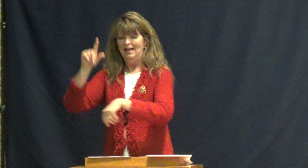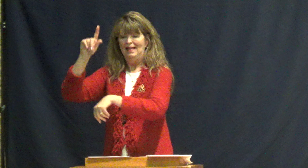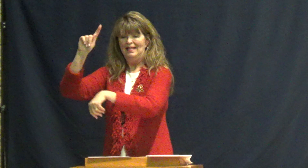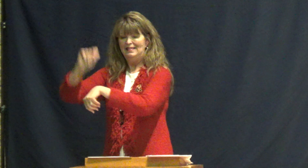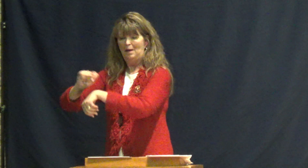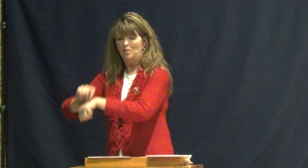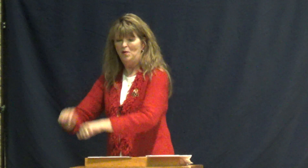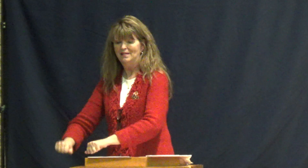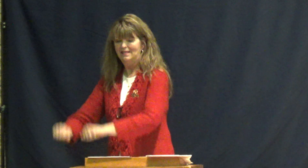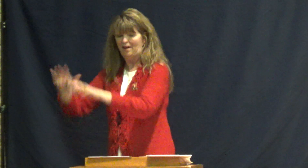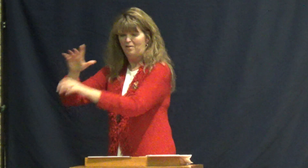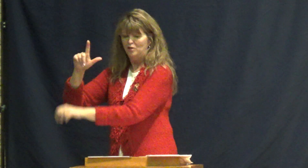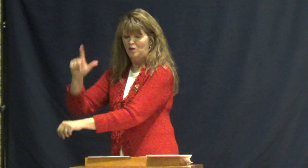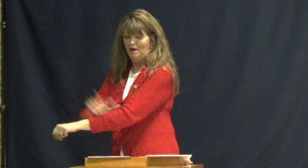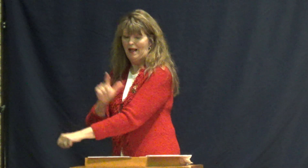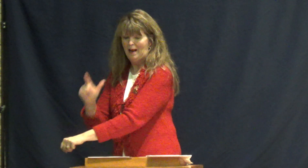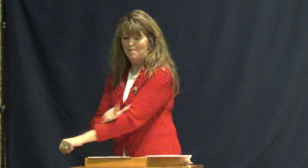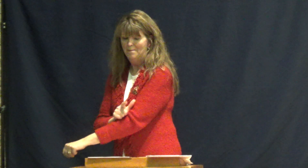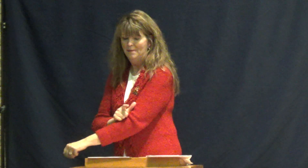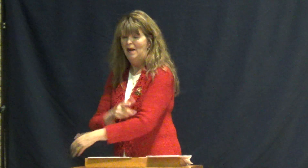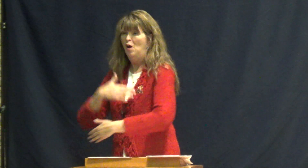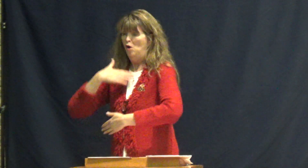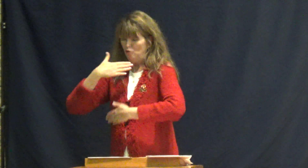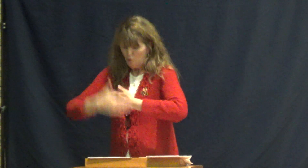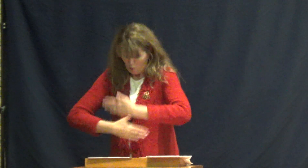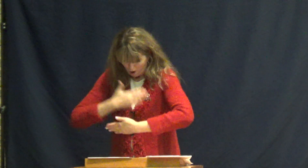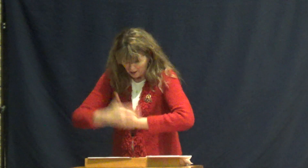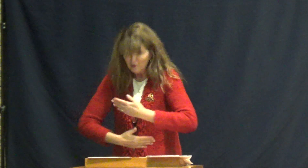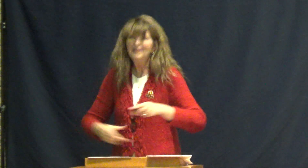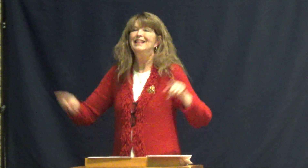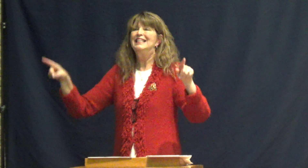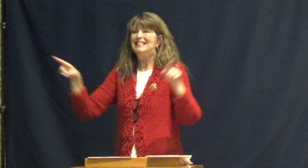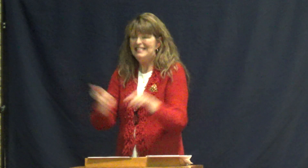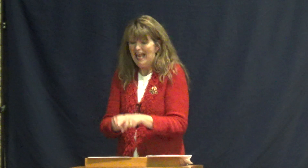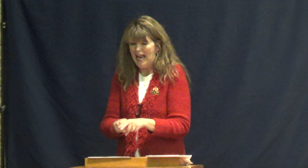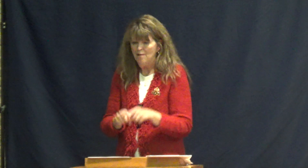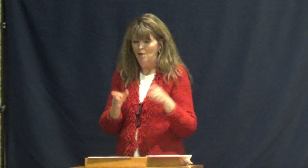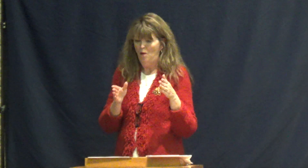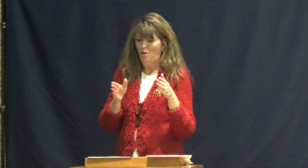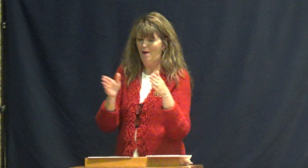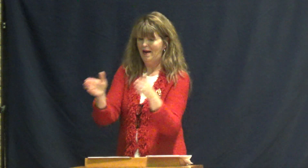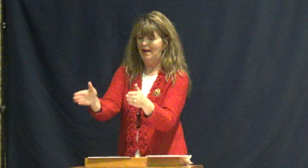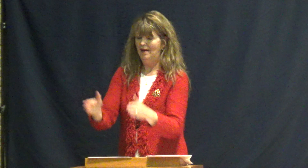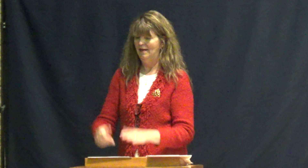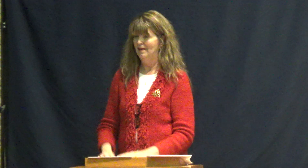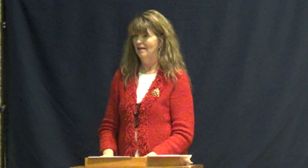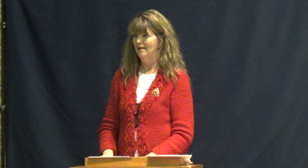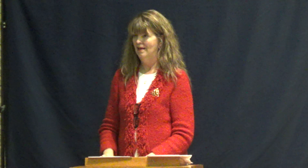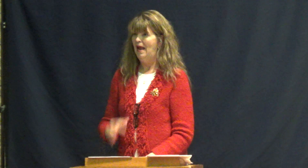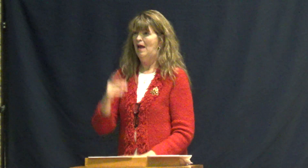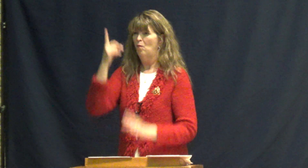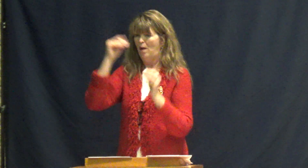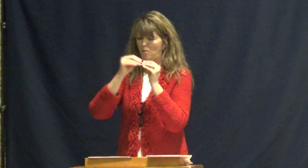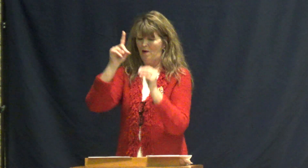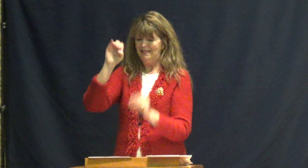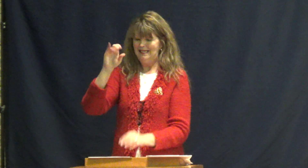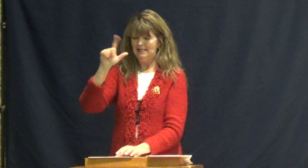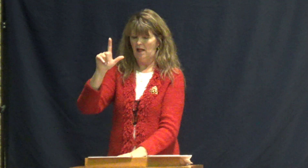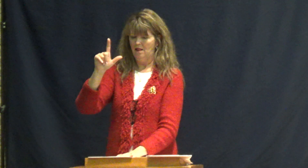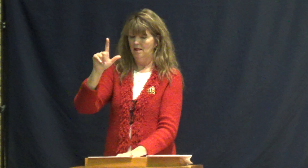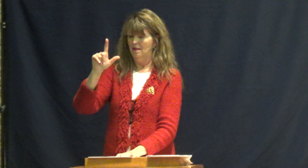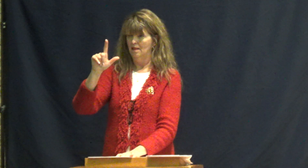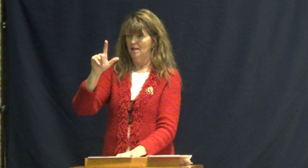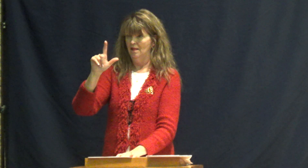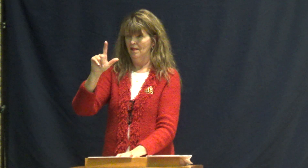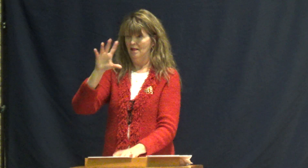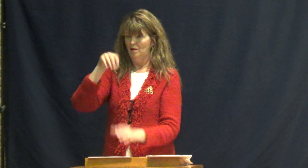was born in the exact place and treated in the exact same way that the temple sacrificial